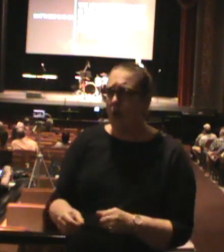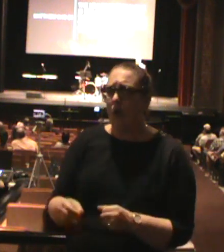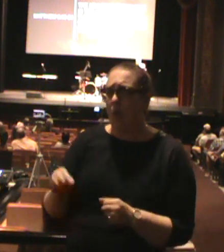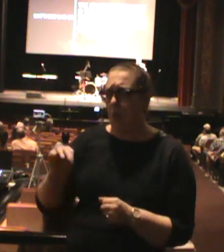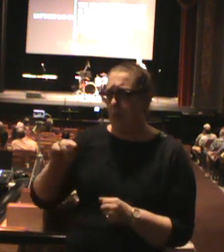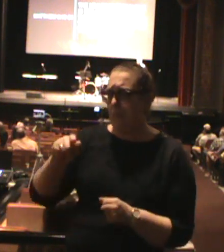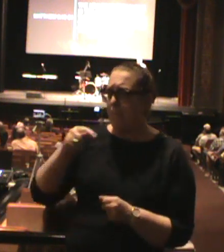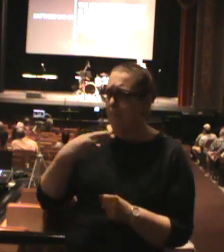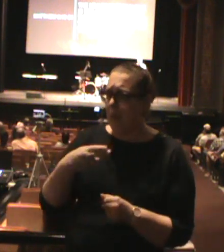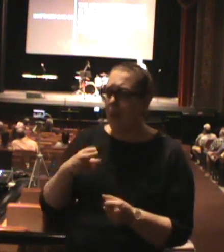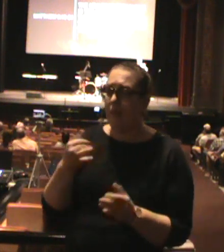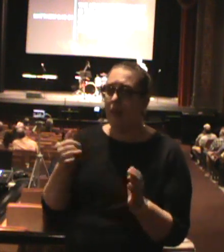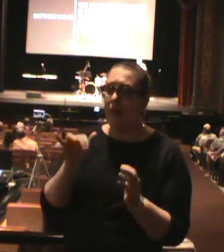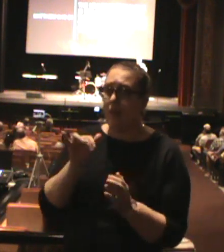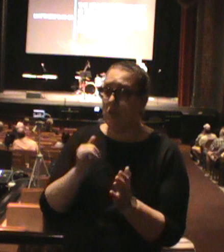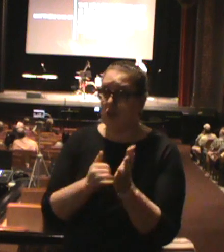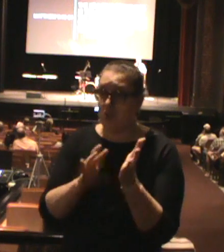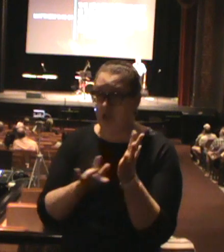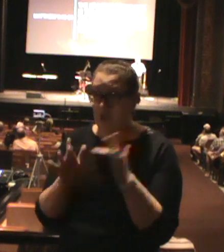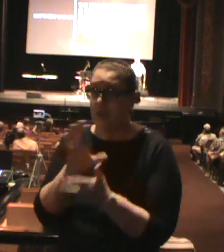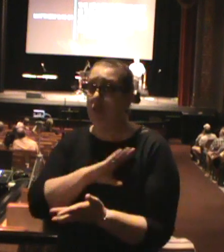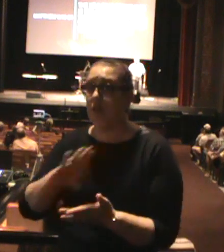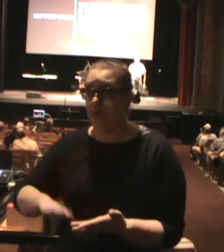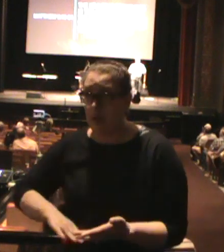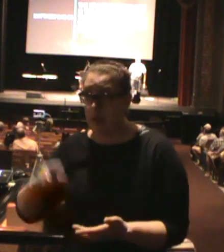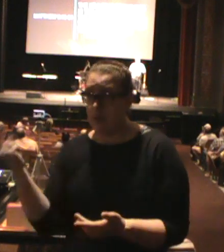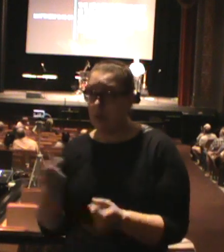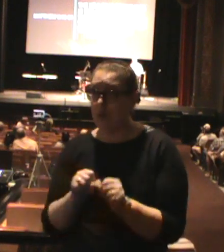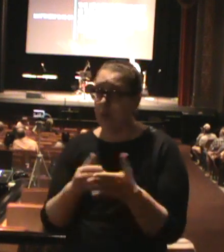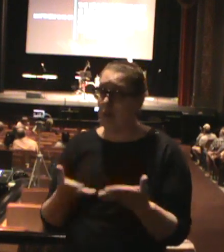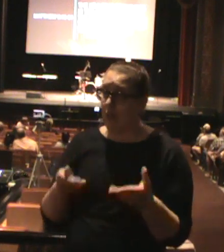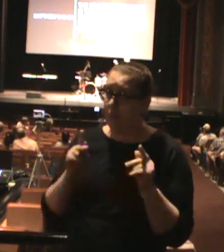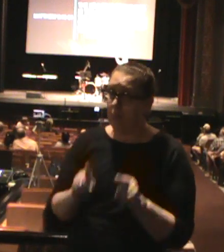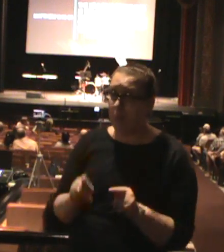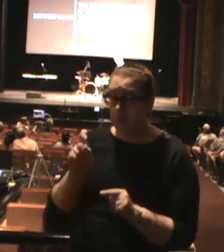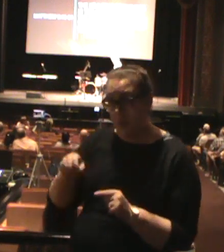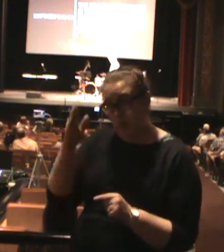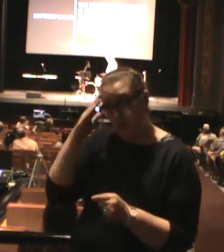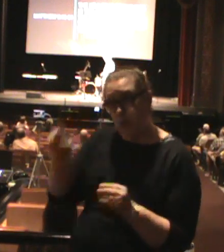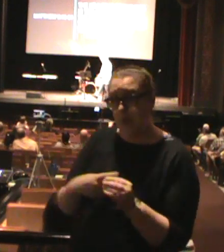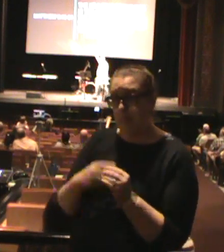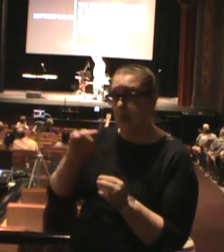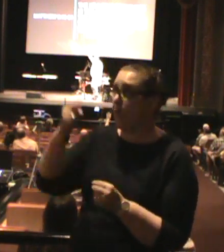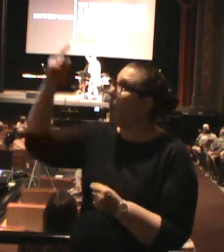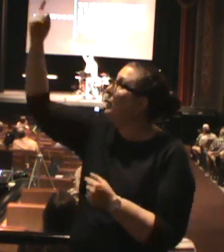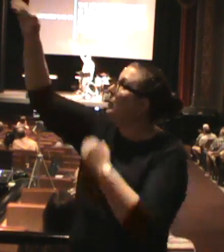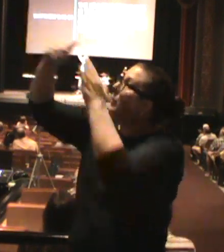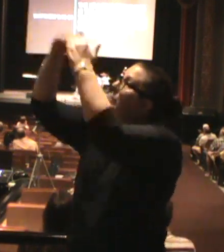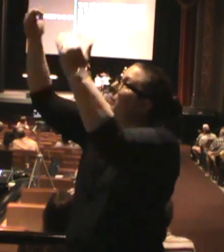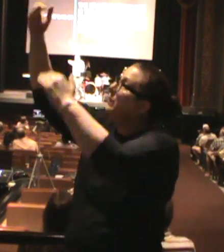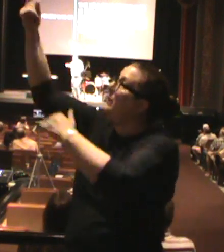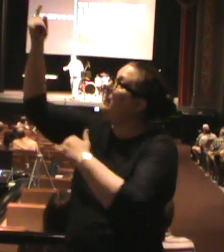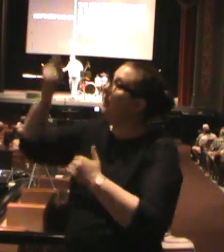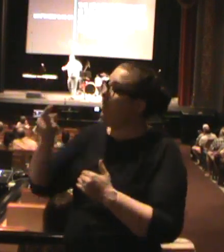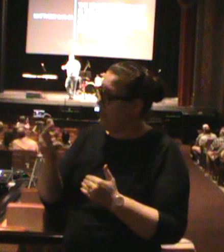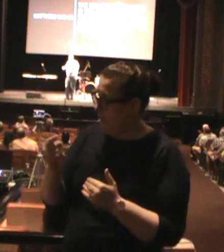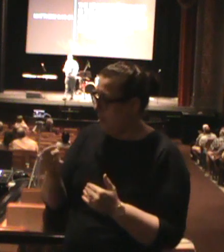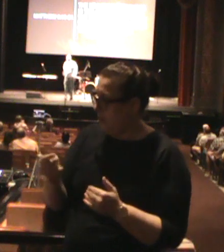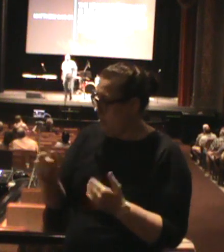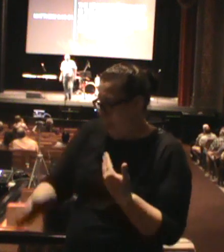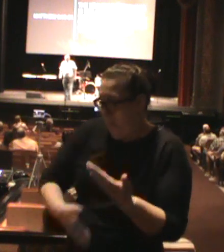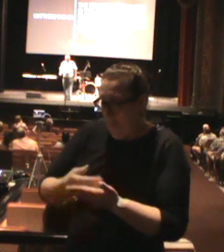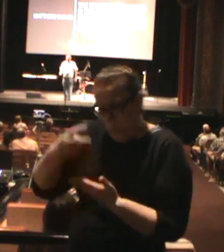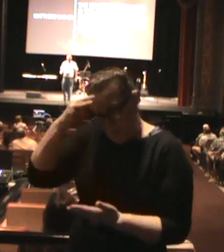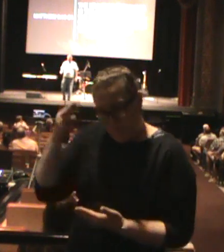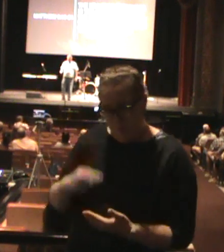Christ. That is the only thing that people need to know about the one who came down from heaven, who was born of a virgin,